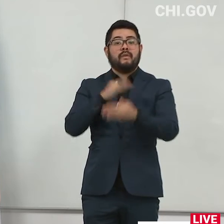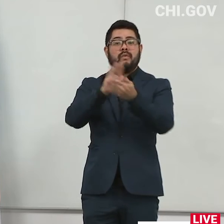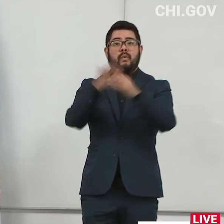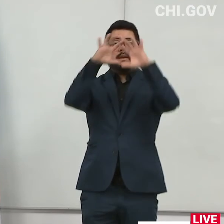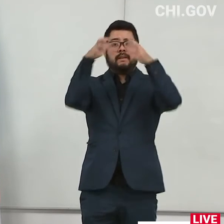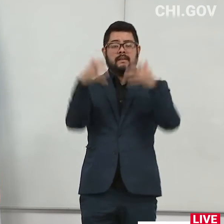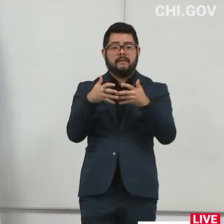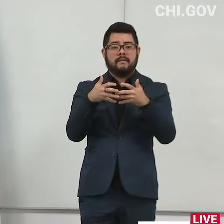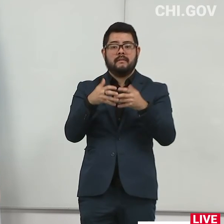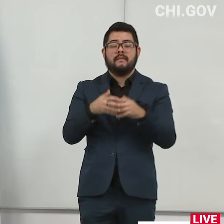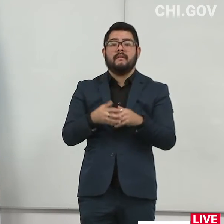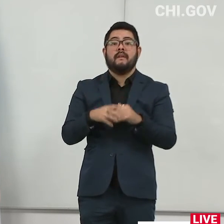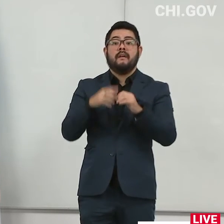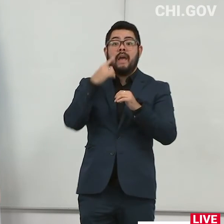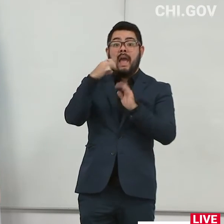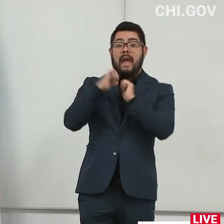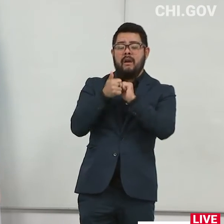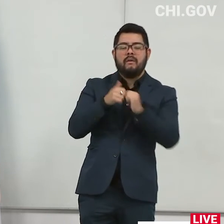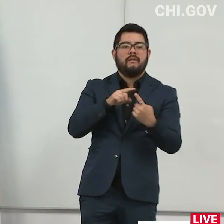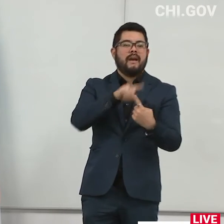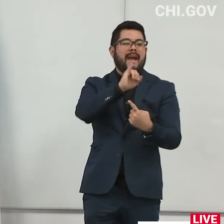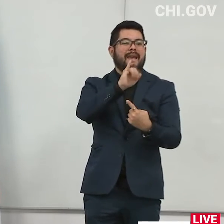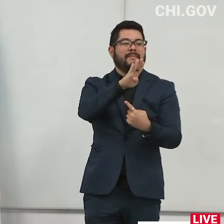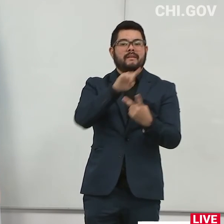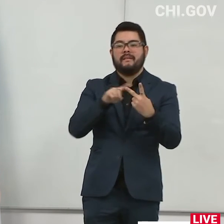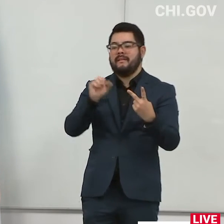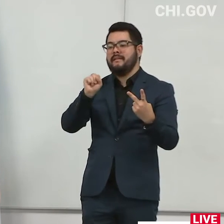with IB and STEM and dual credit